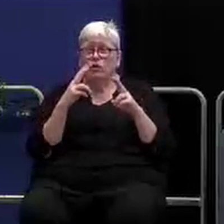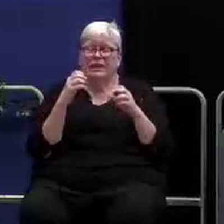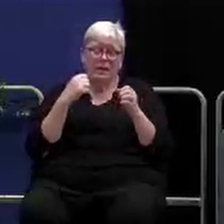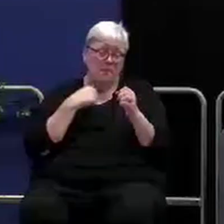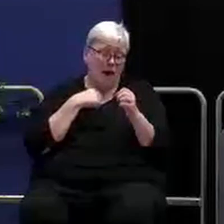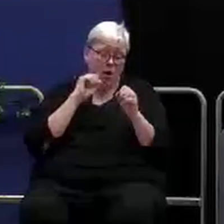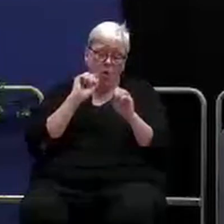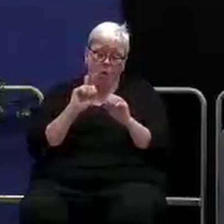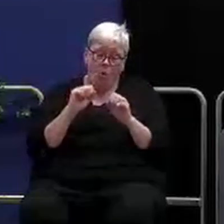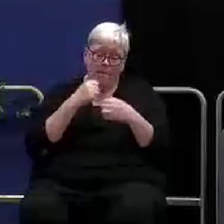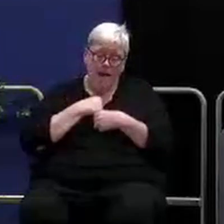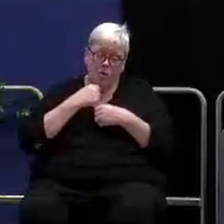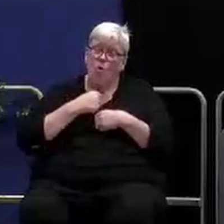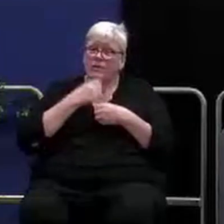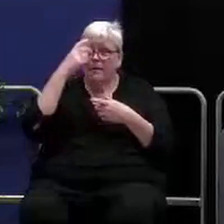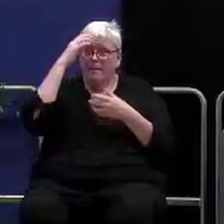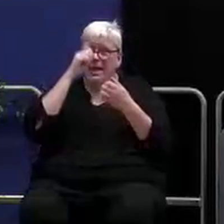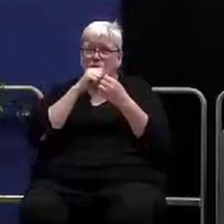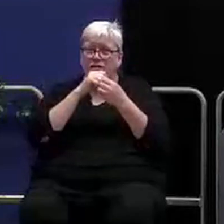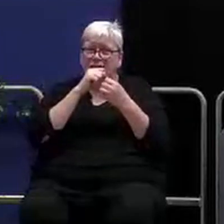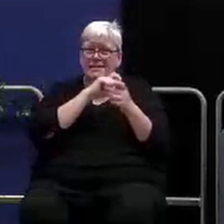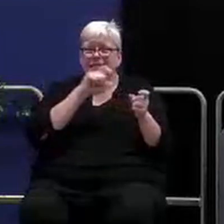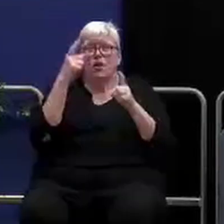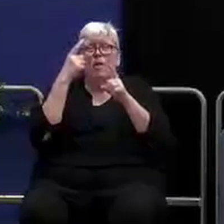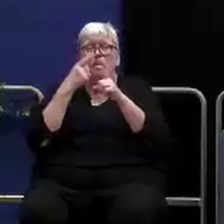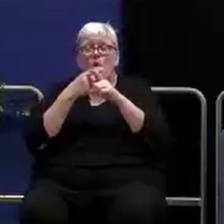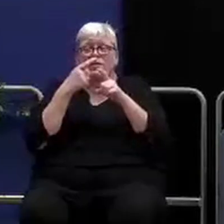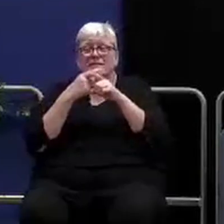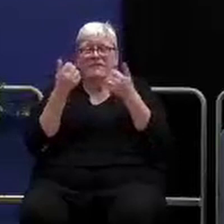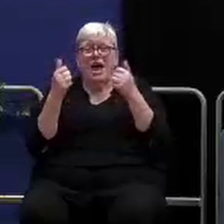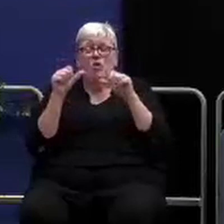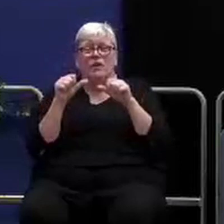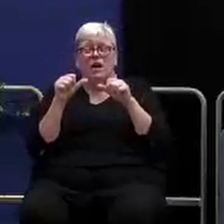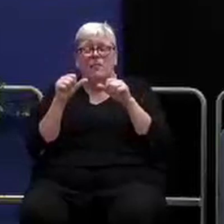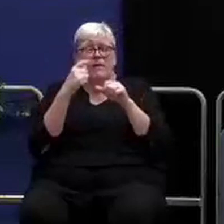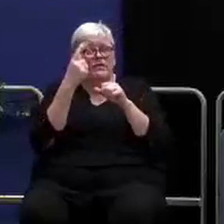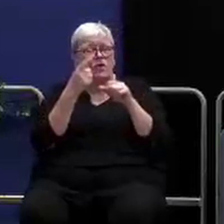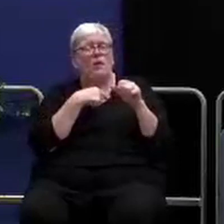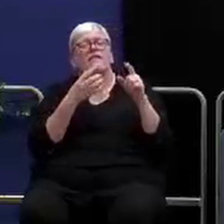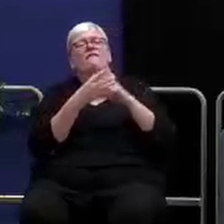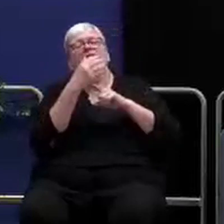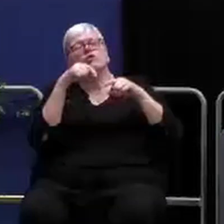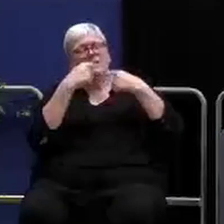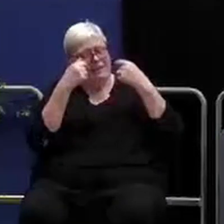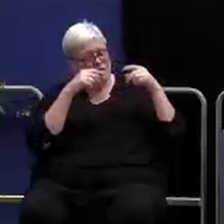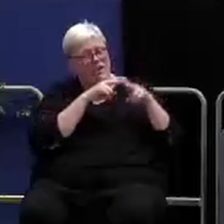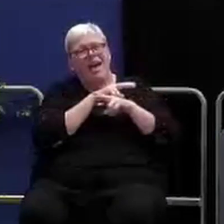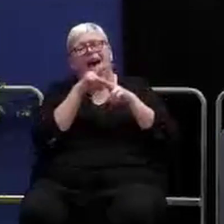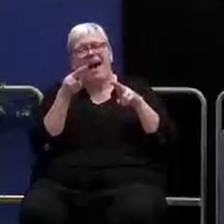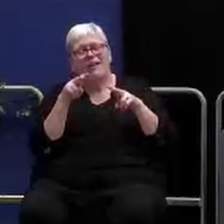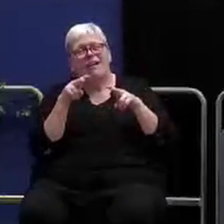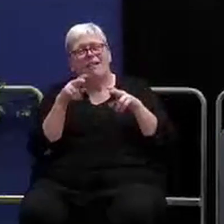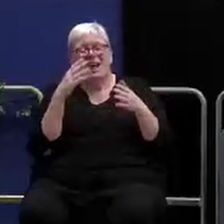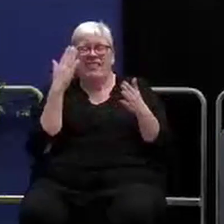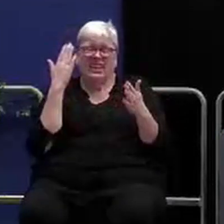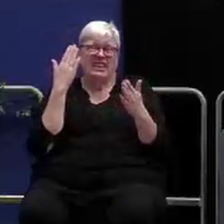really positive outcome for me. If someone finds a different angle on experiences they remember, I still think